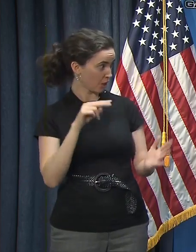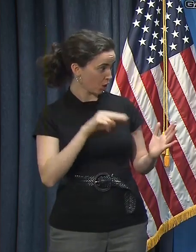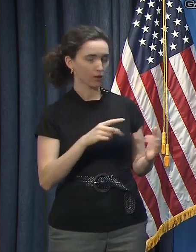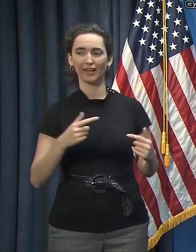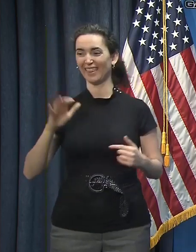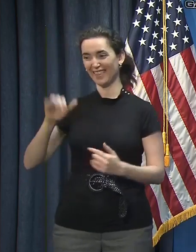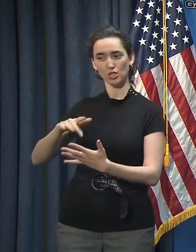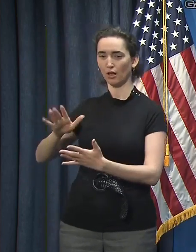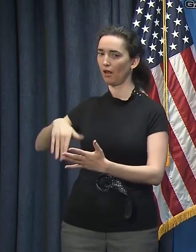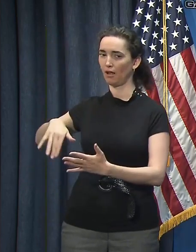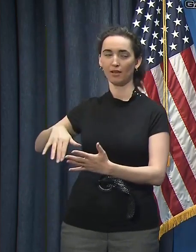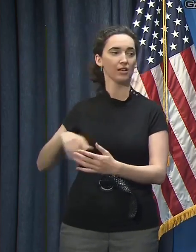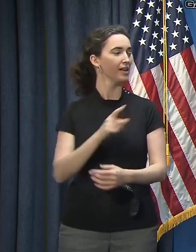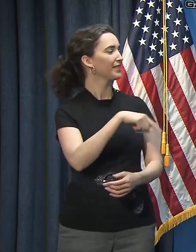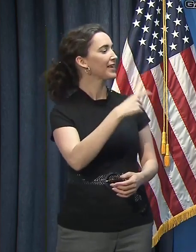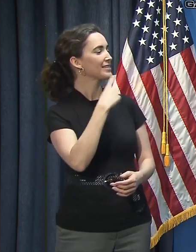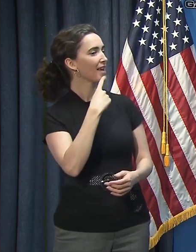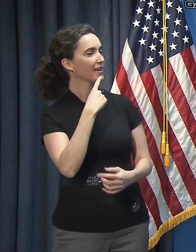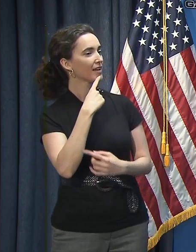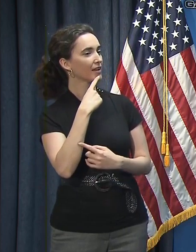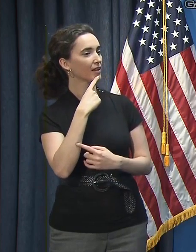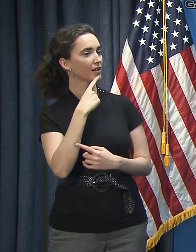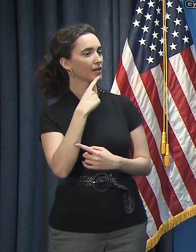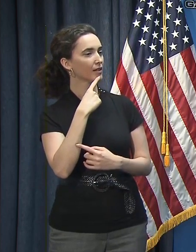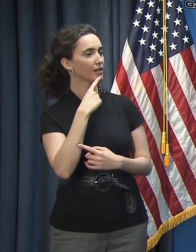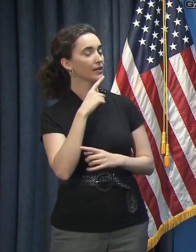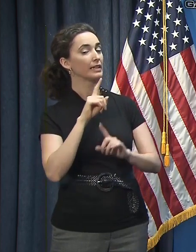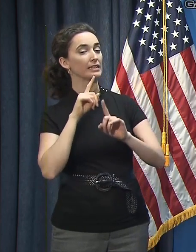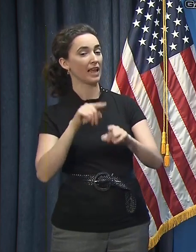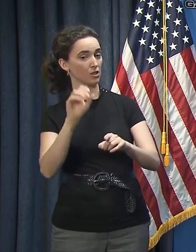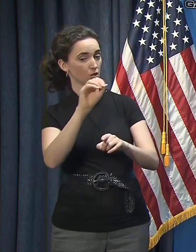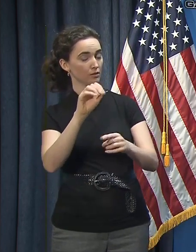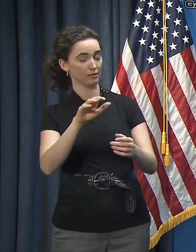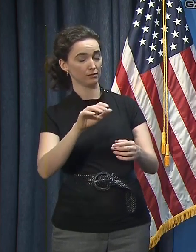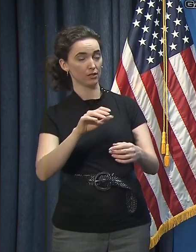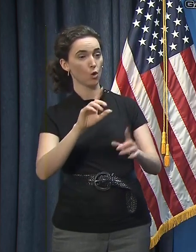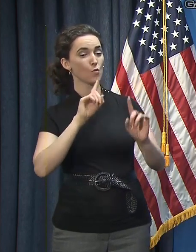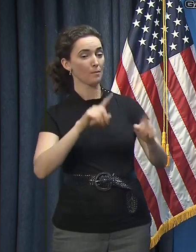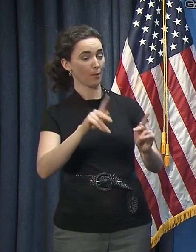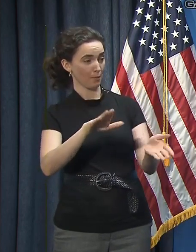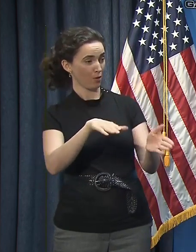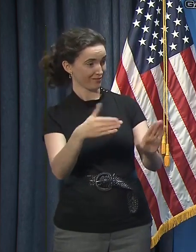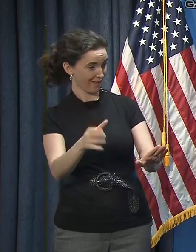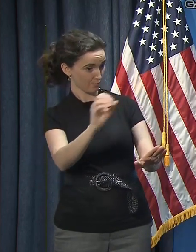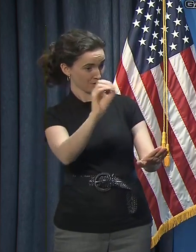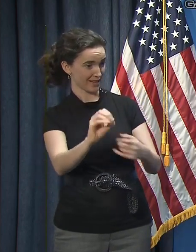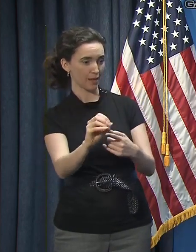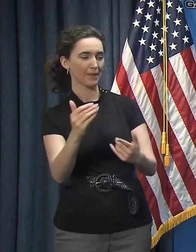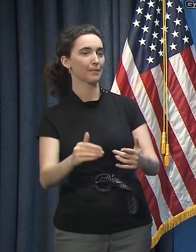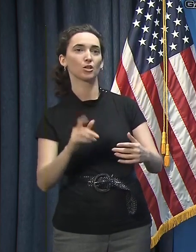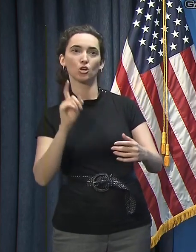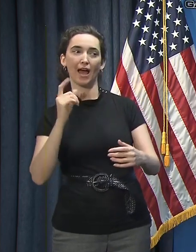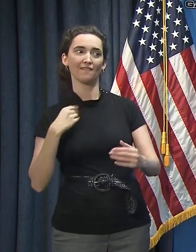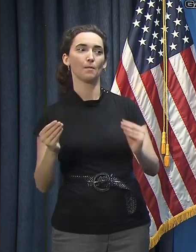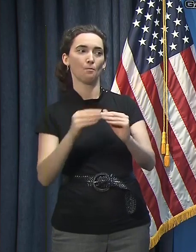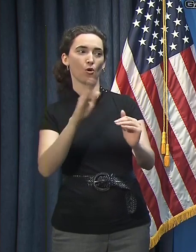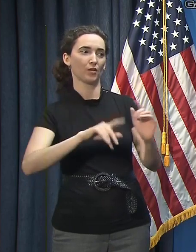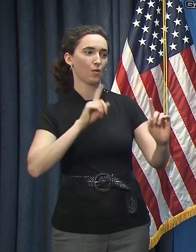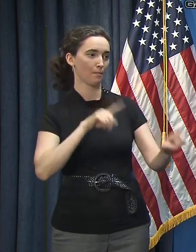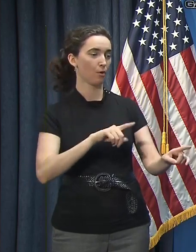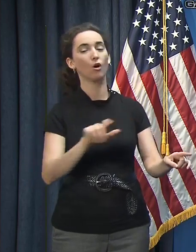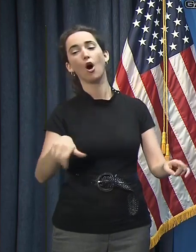Well, they're saying that the death rate from this could be way underreported. Mm-hmm. And then the London Times, the Financial Times in London, did a